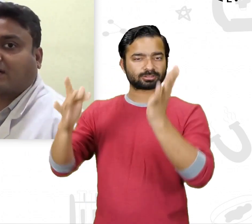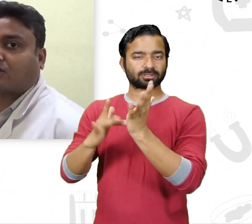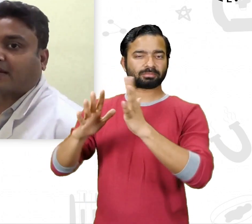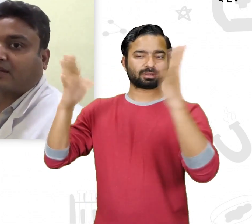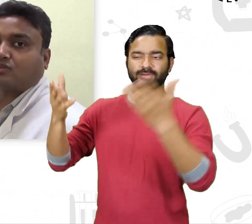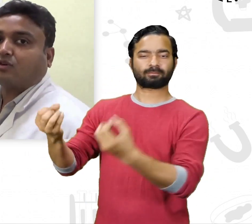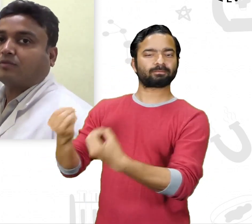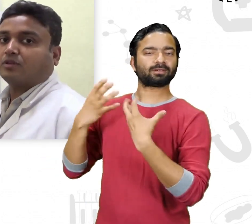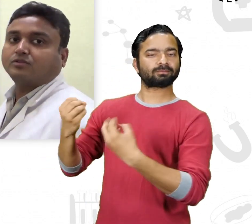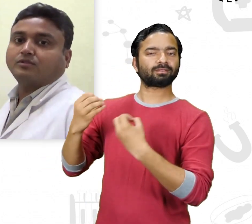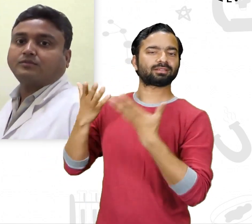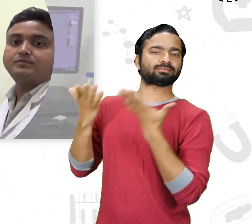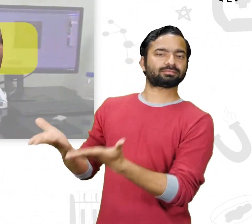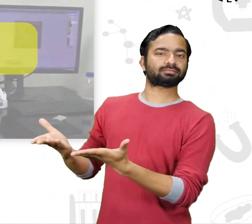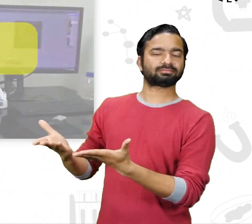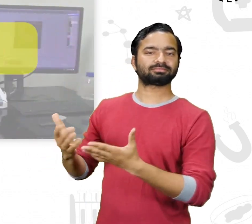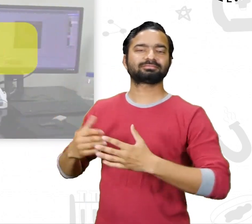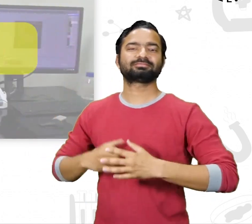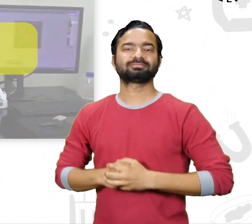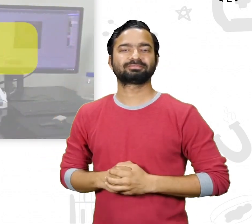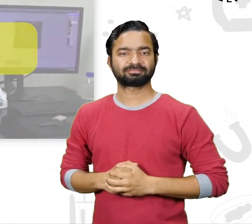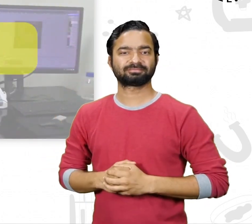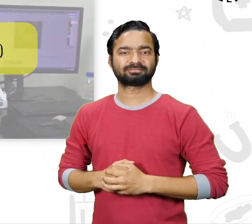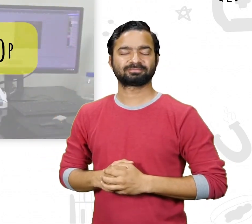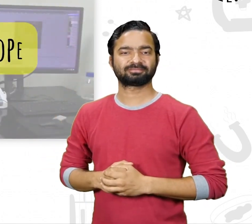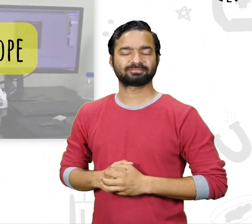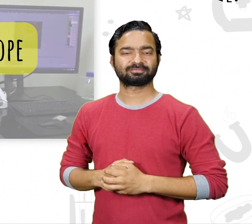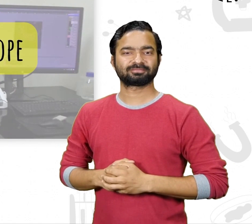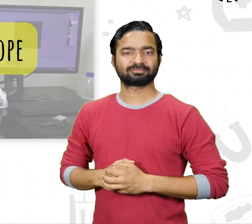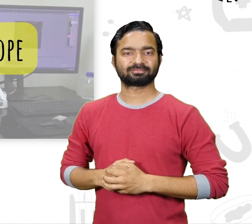transmission electron microscope also.